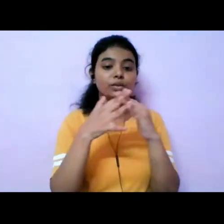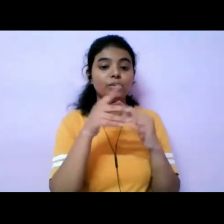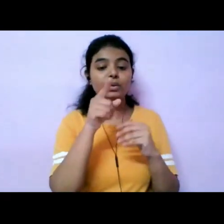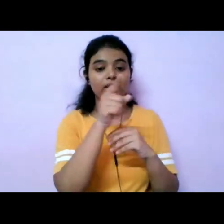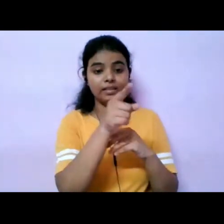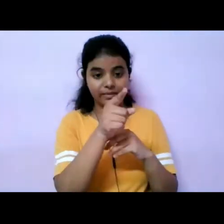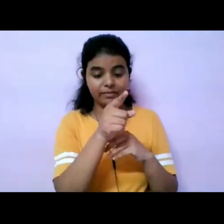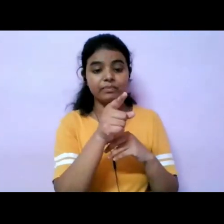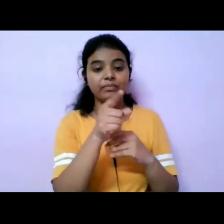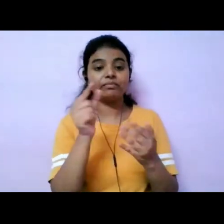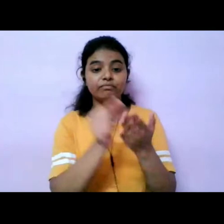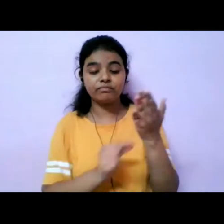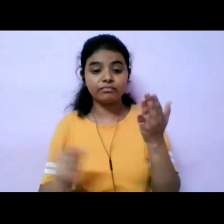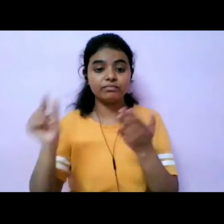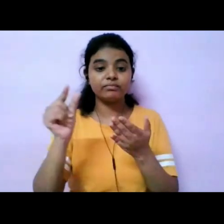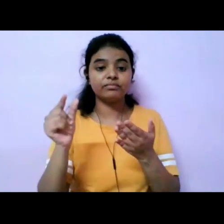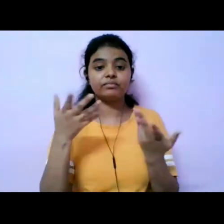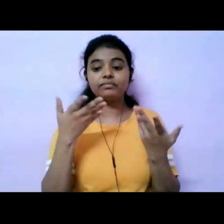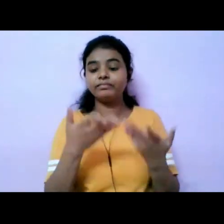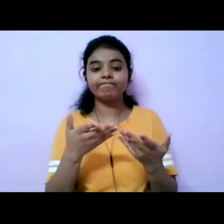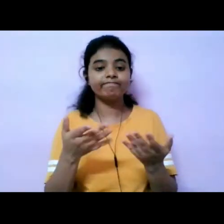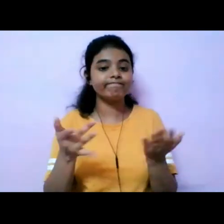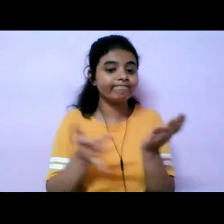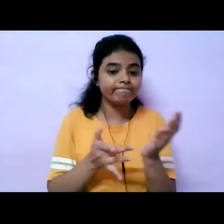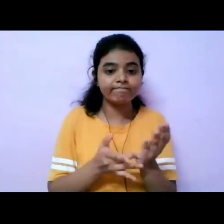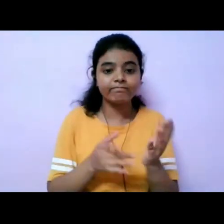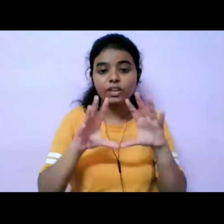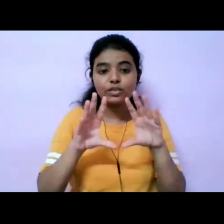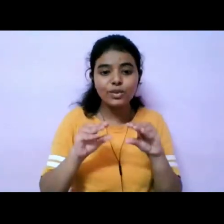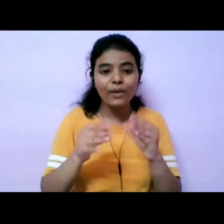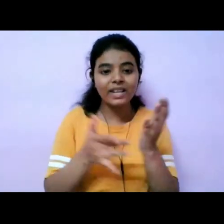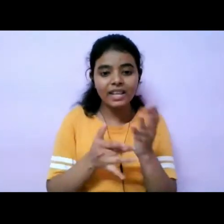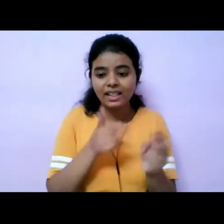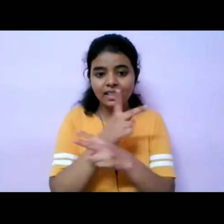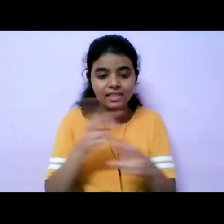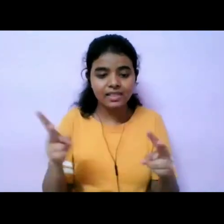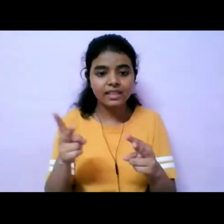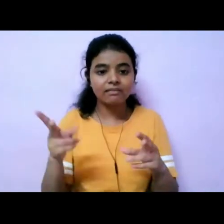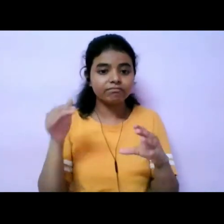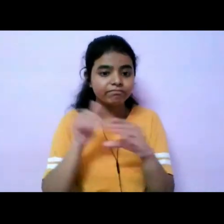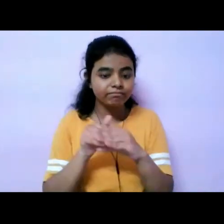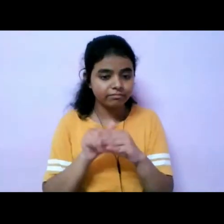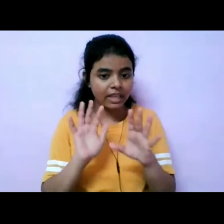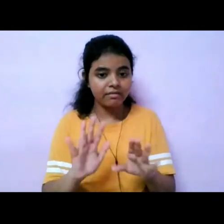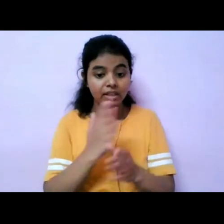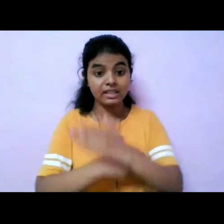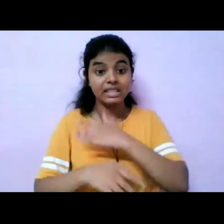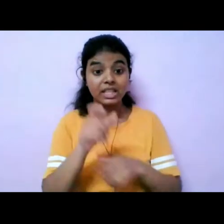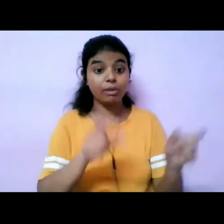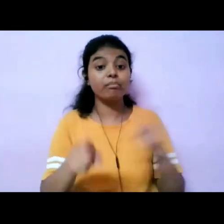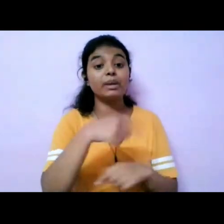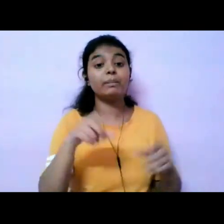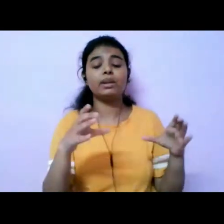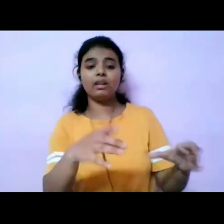still adopt inaccessible software and course materials, colleges that imagine the disabled are